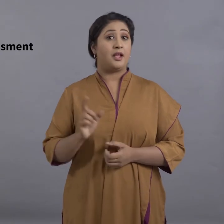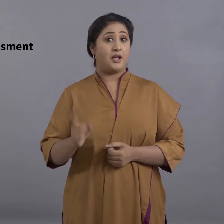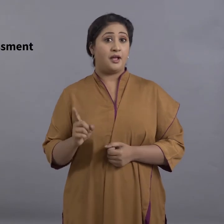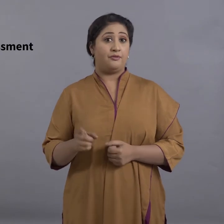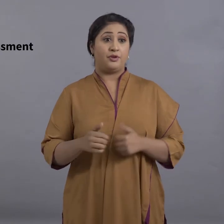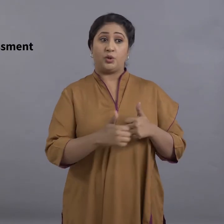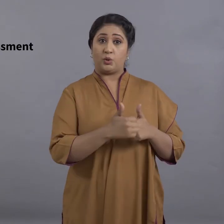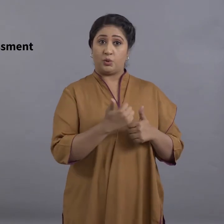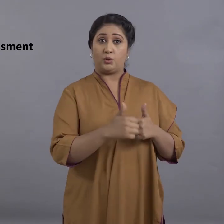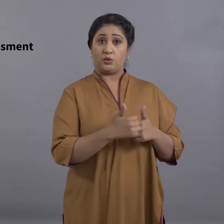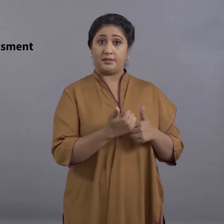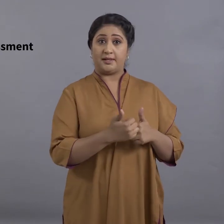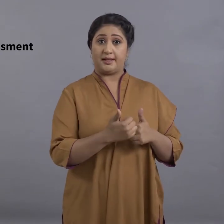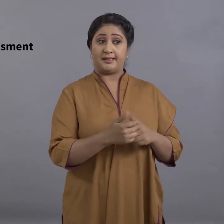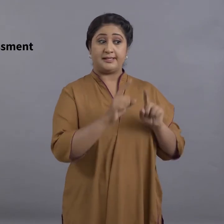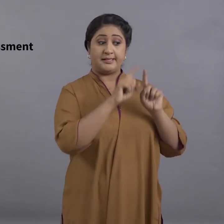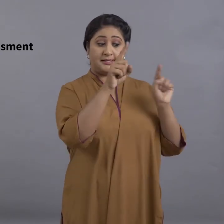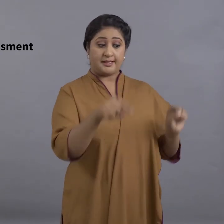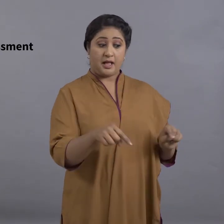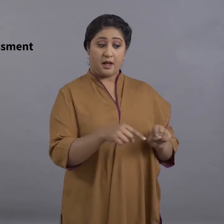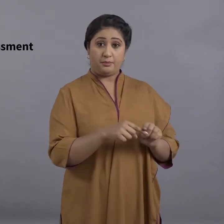Sample 2.